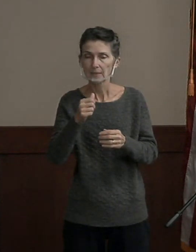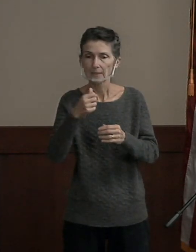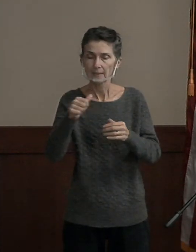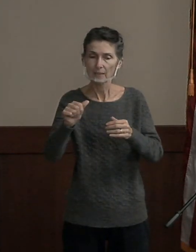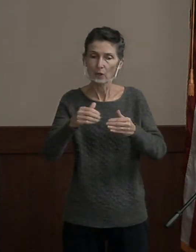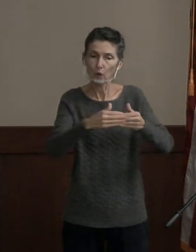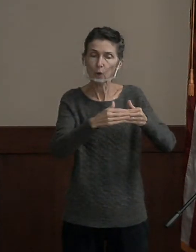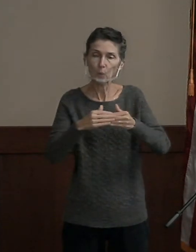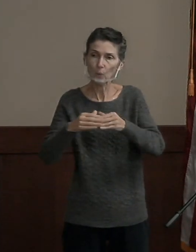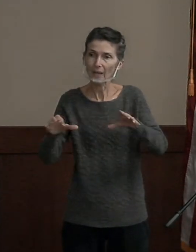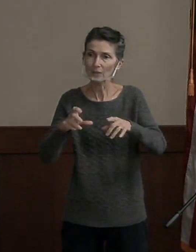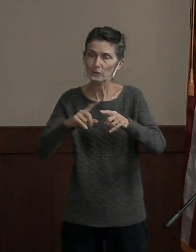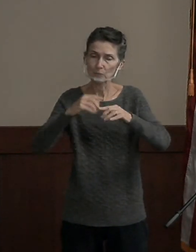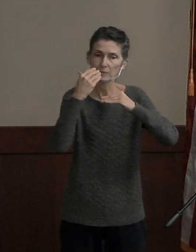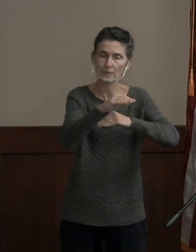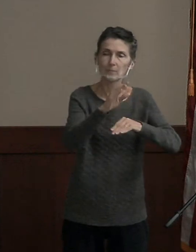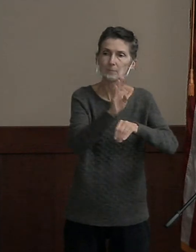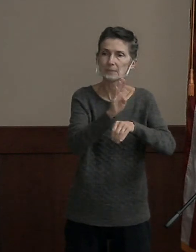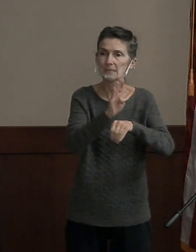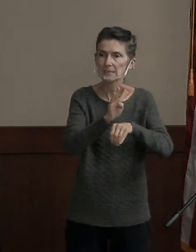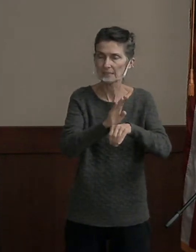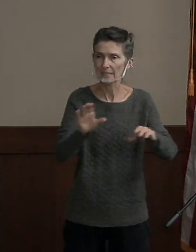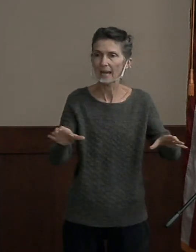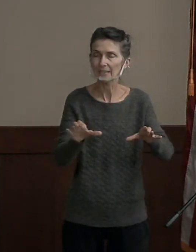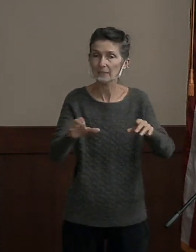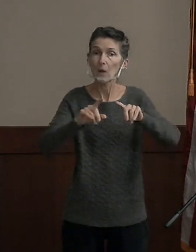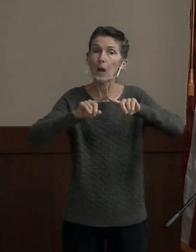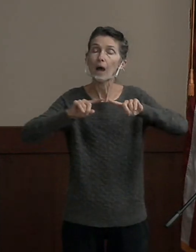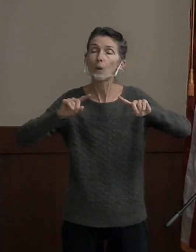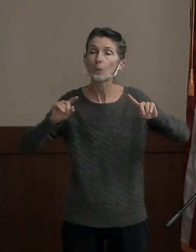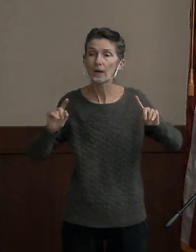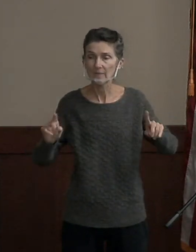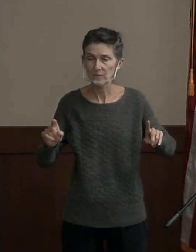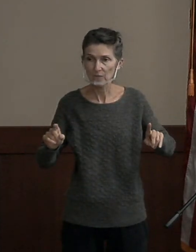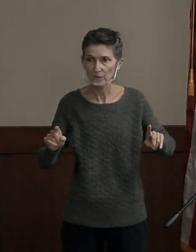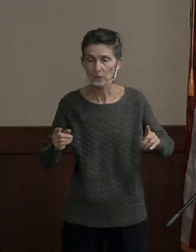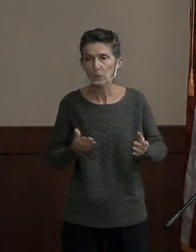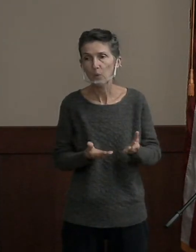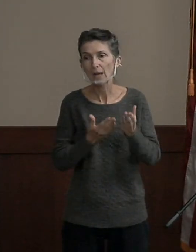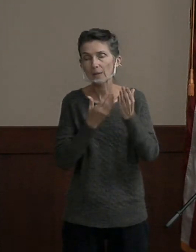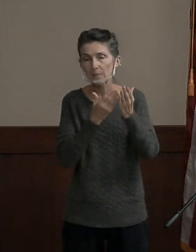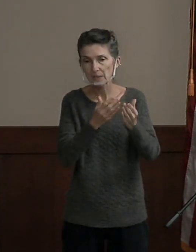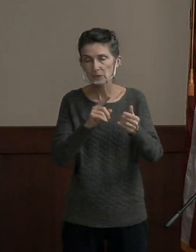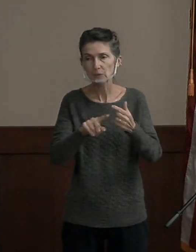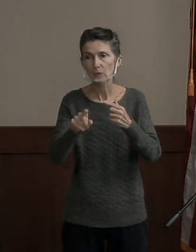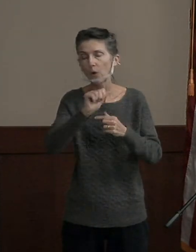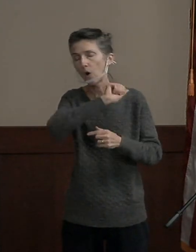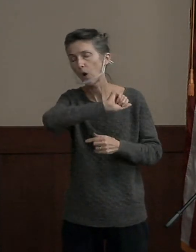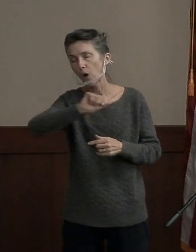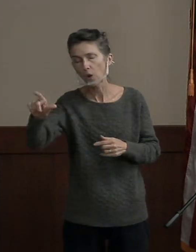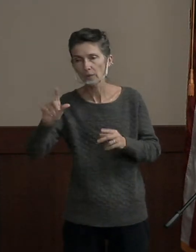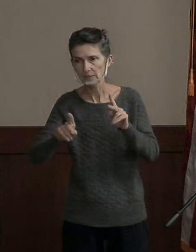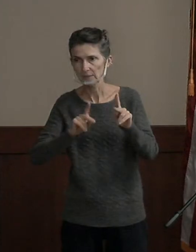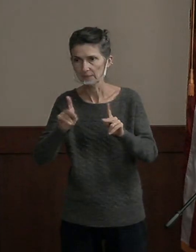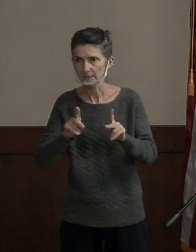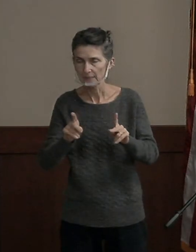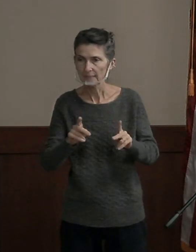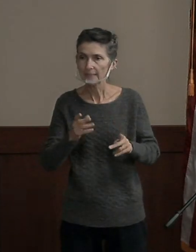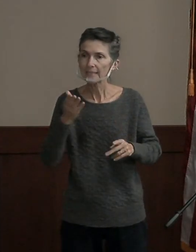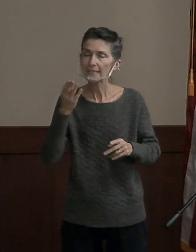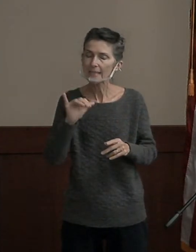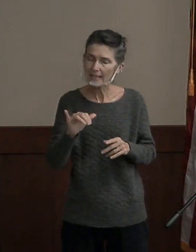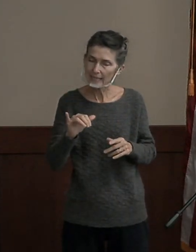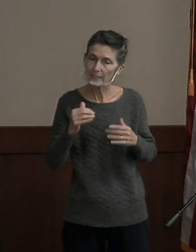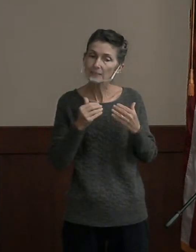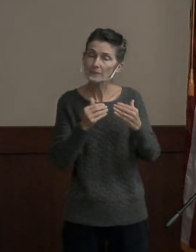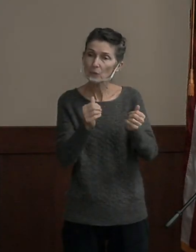local action to restrict business activity. However, it is recommending to all citizens that they act